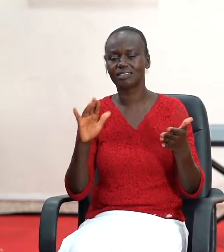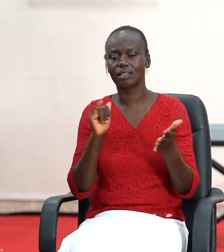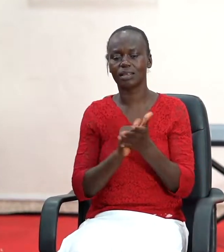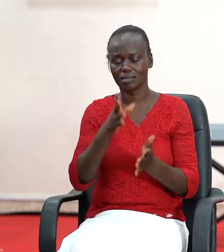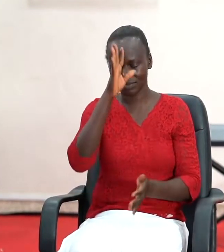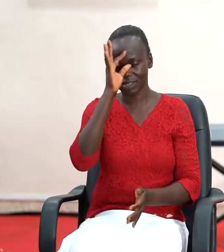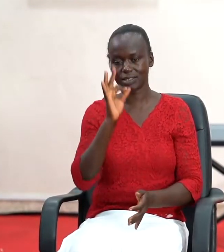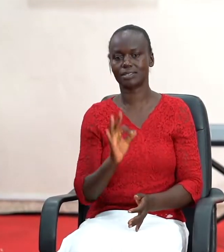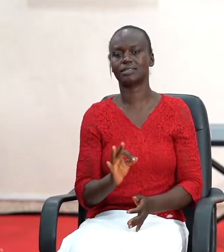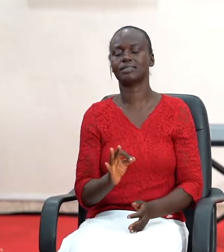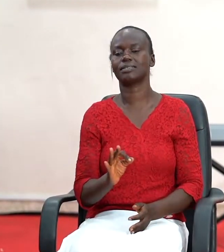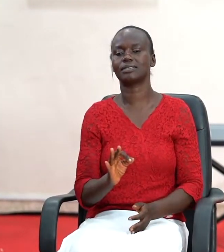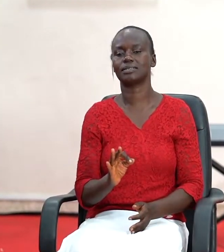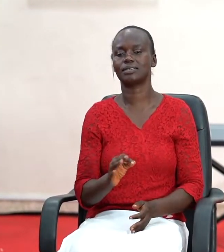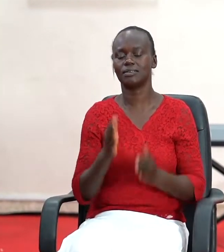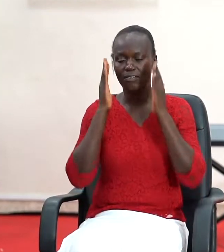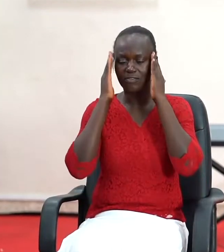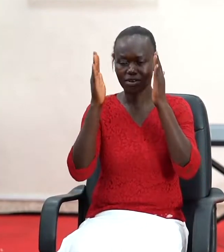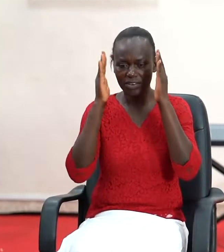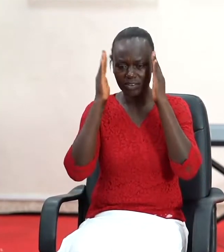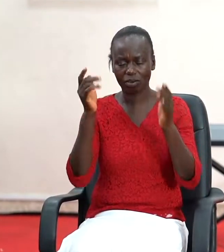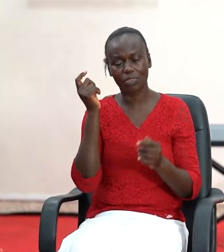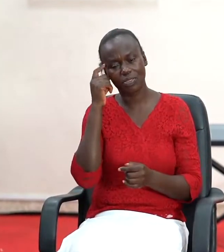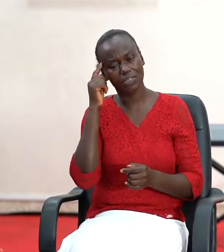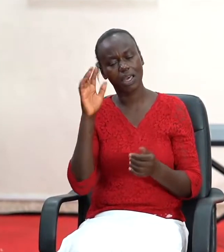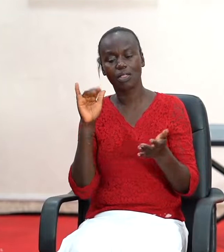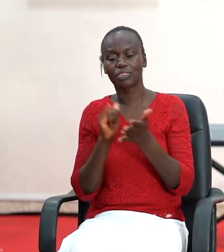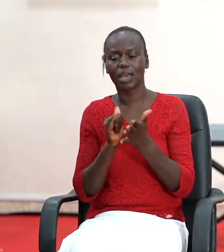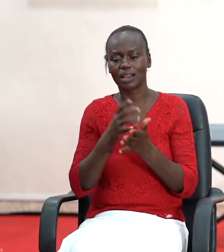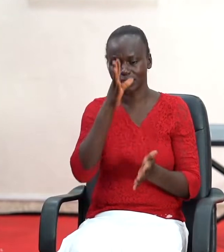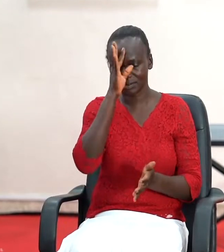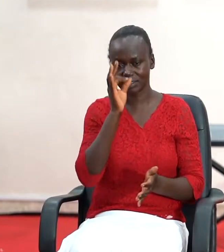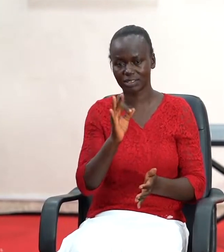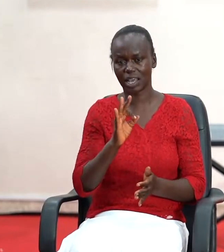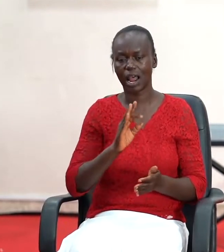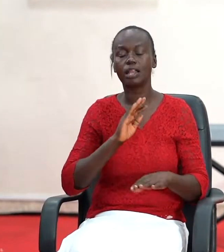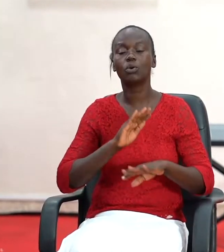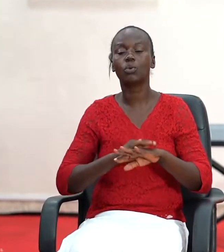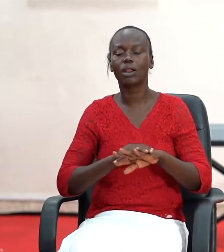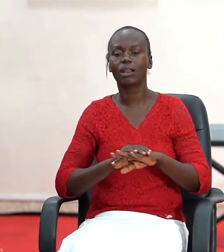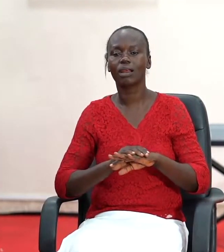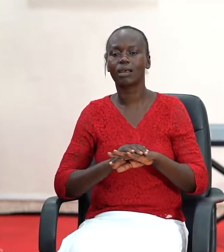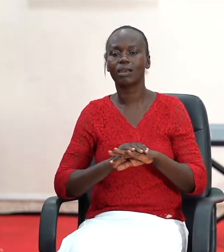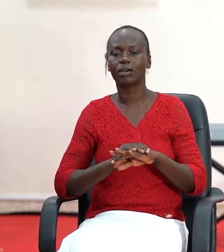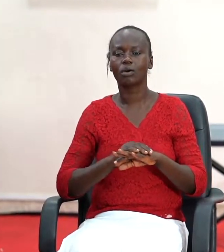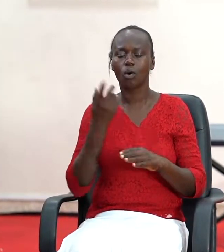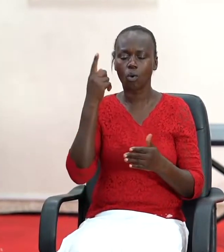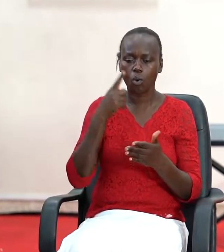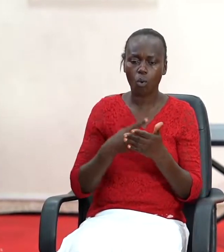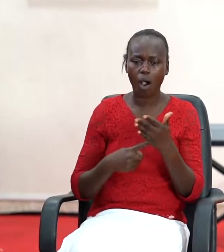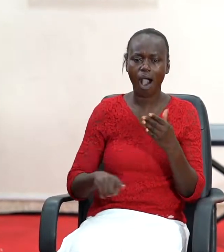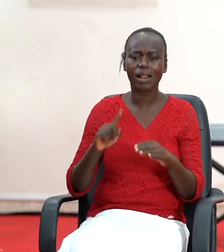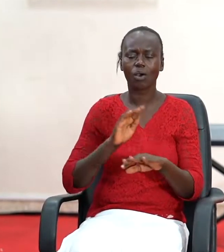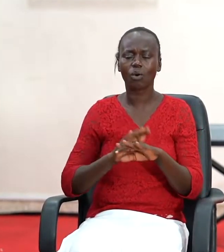and dignified. Focus on thoughts that are serious and dignified. So what are dignified